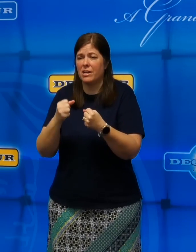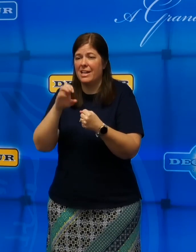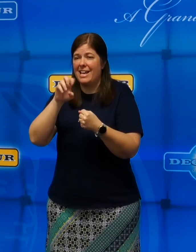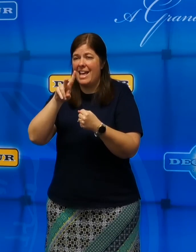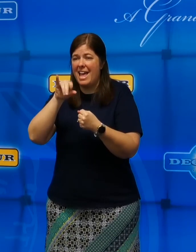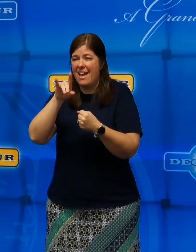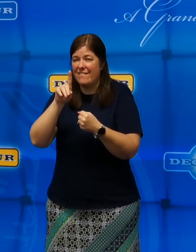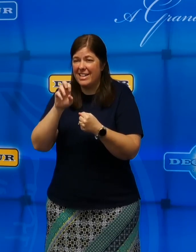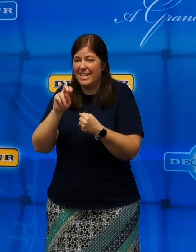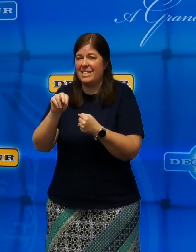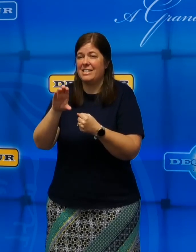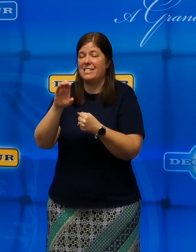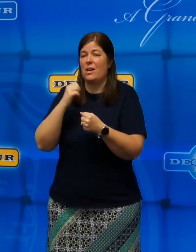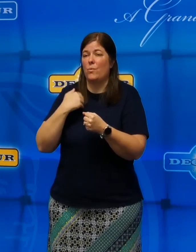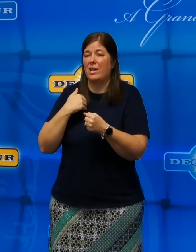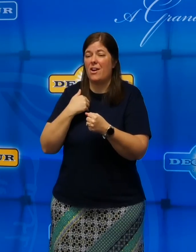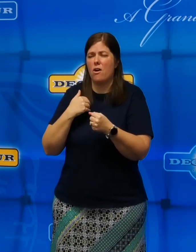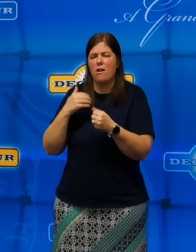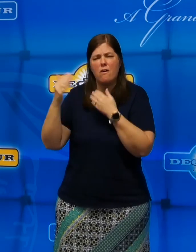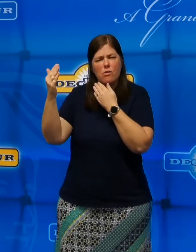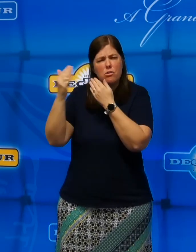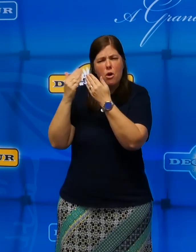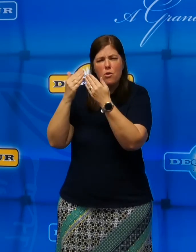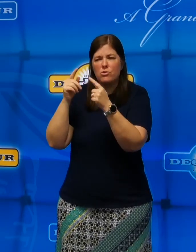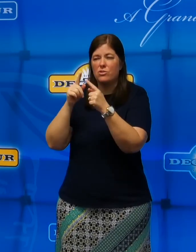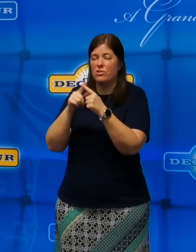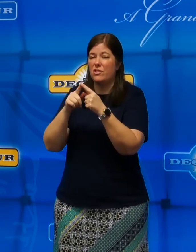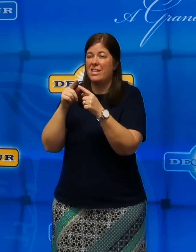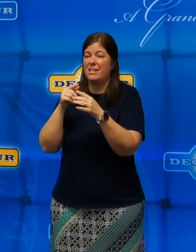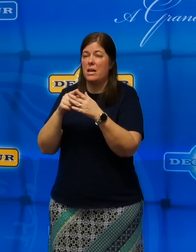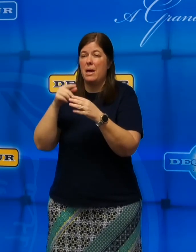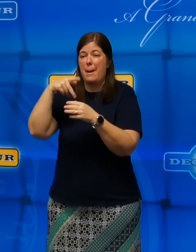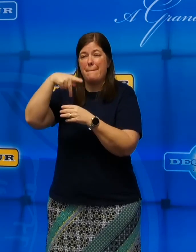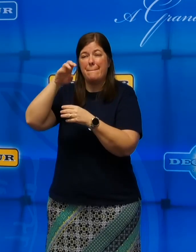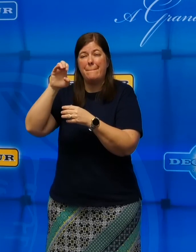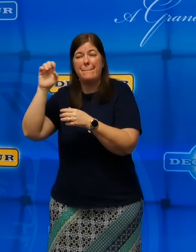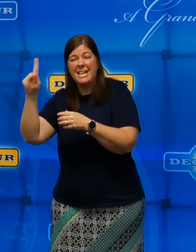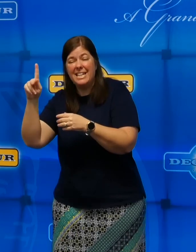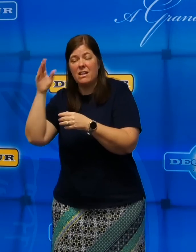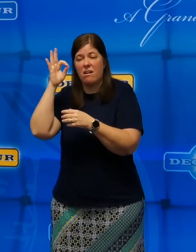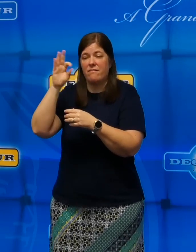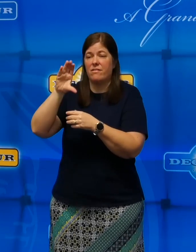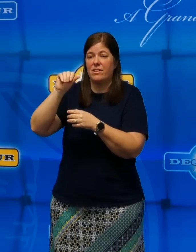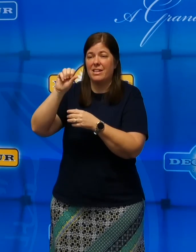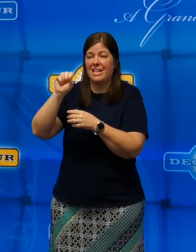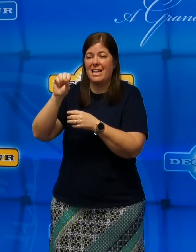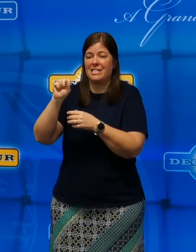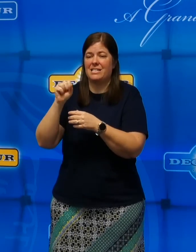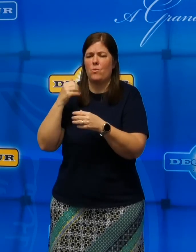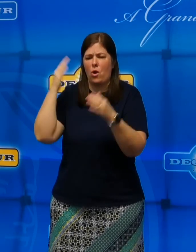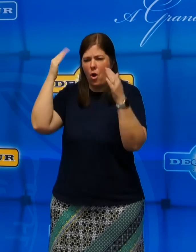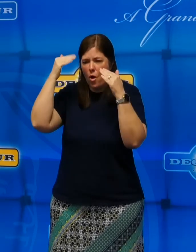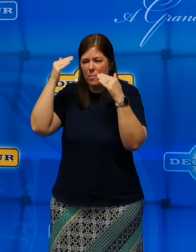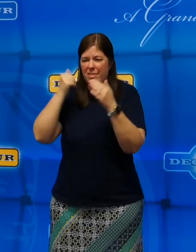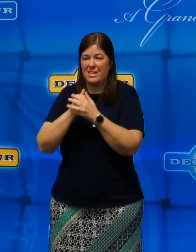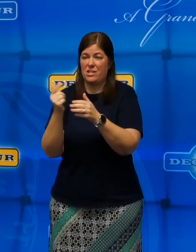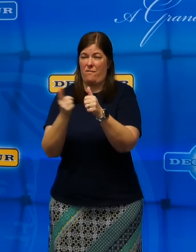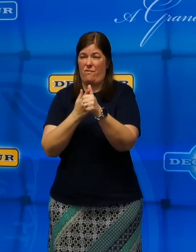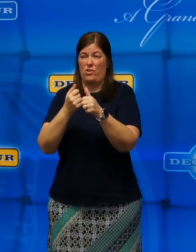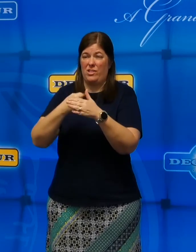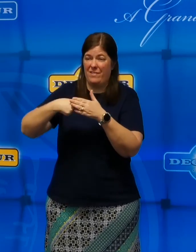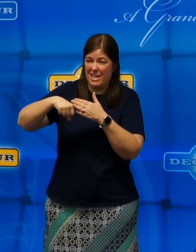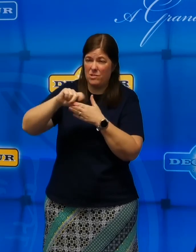very close to the peak. The hope is that the peak in Alabama will be the first of next week. There is evidence that that is